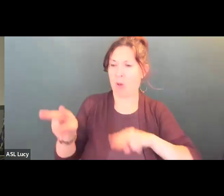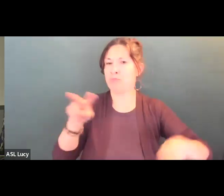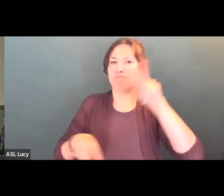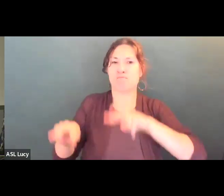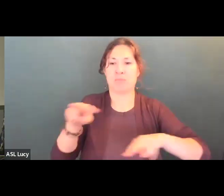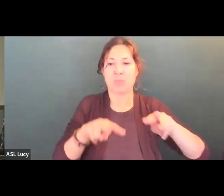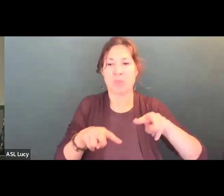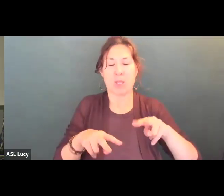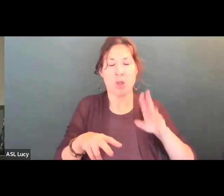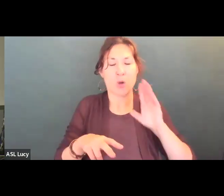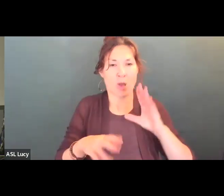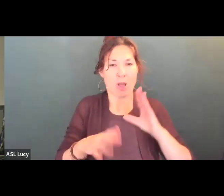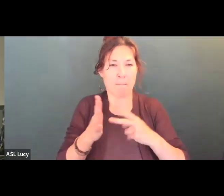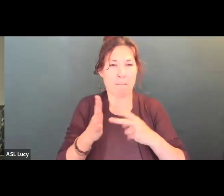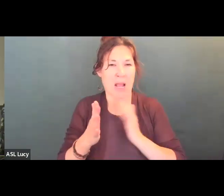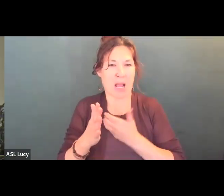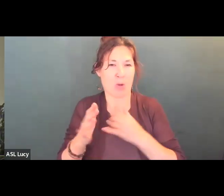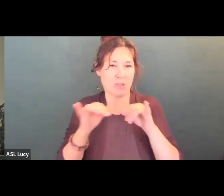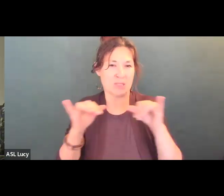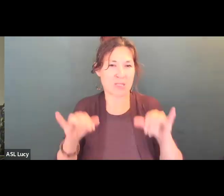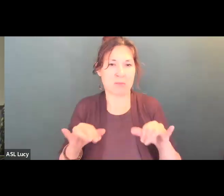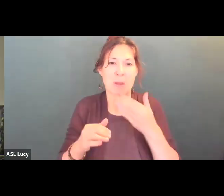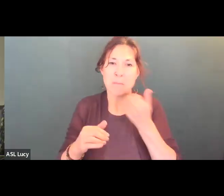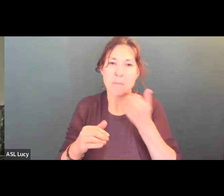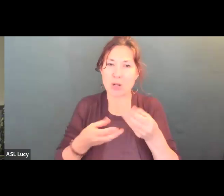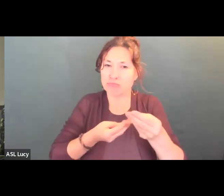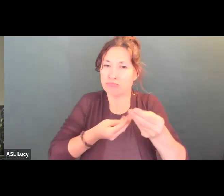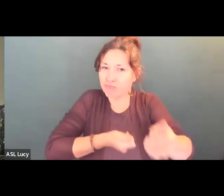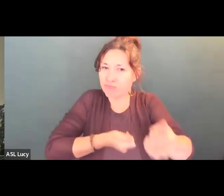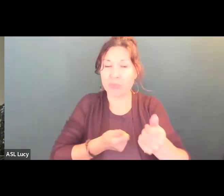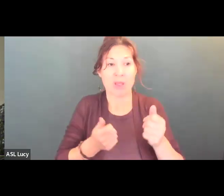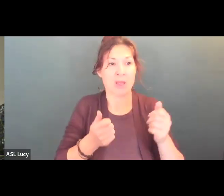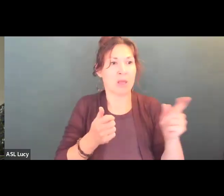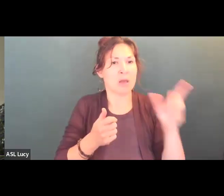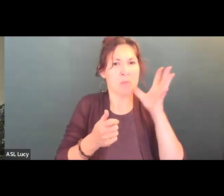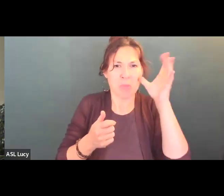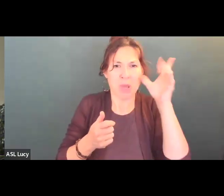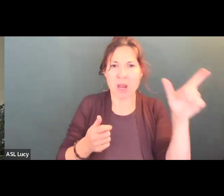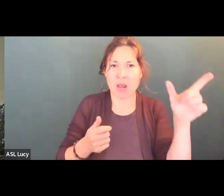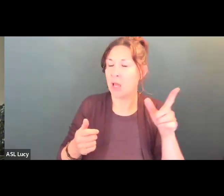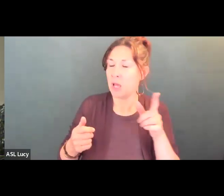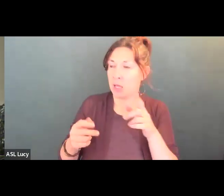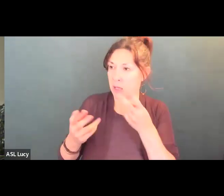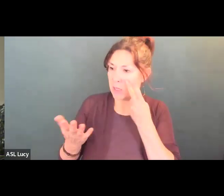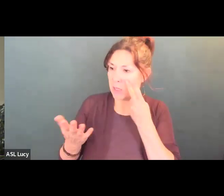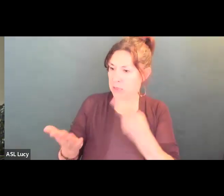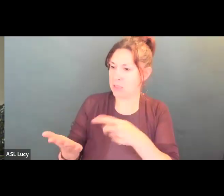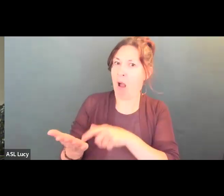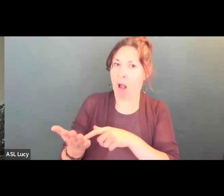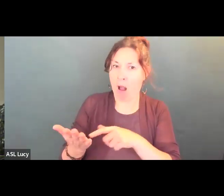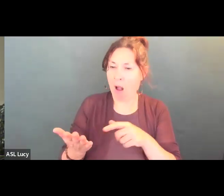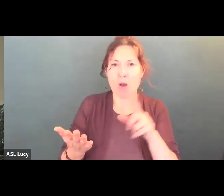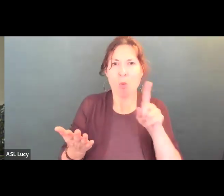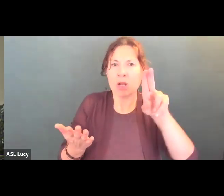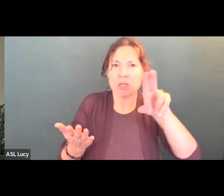efficient. We're already hearing great feedback from our families, happy that they can see buses in real time and know when their student has